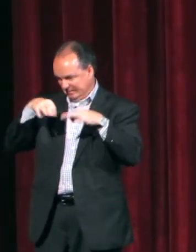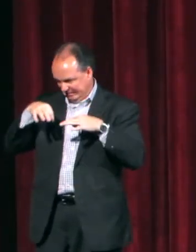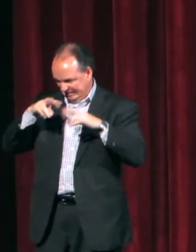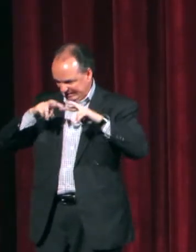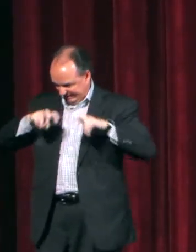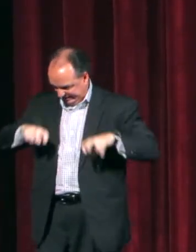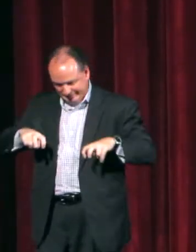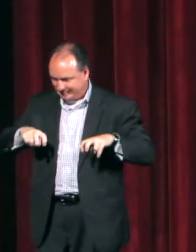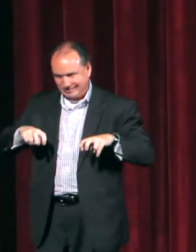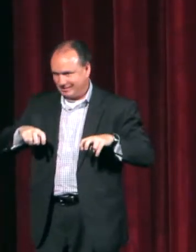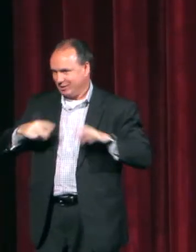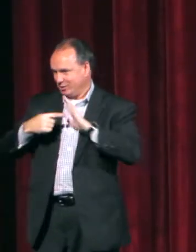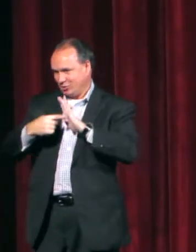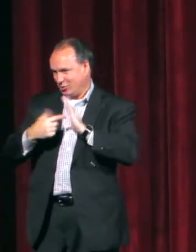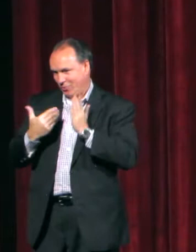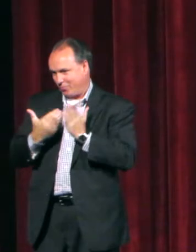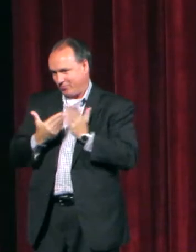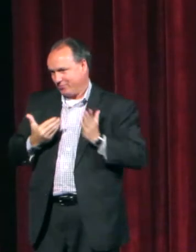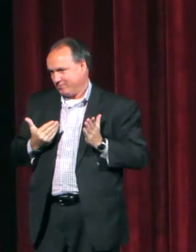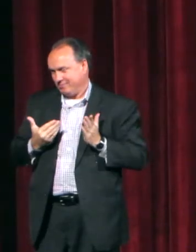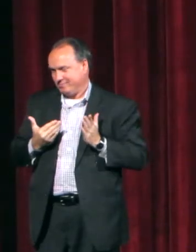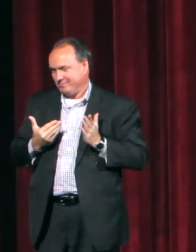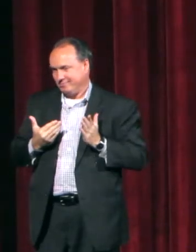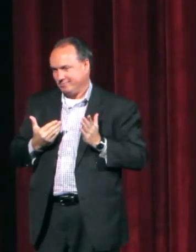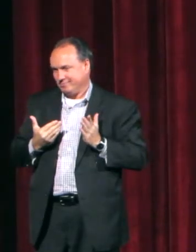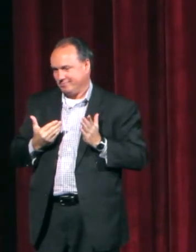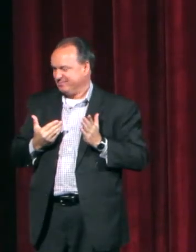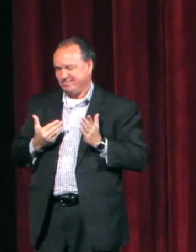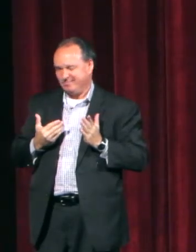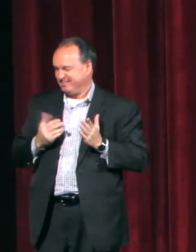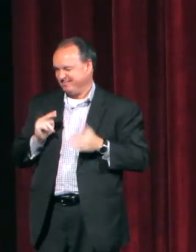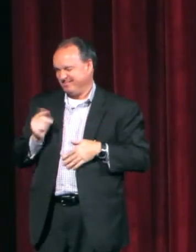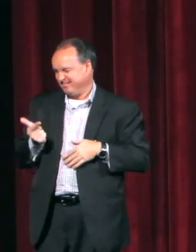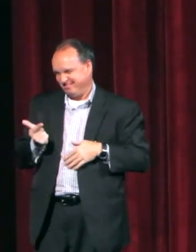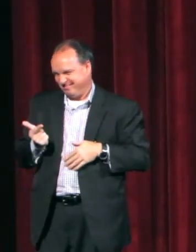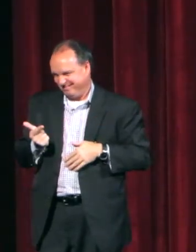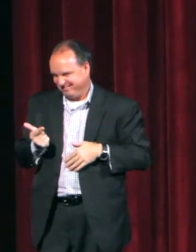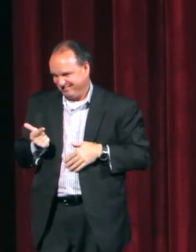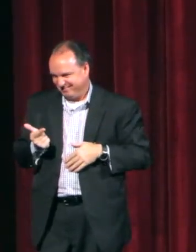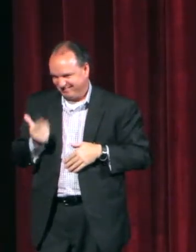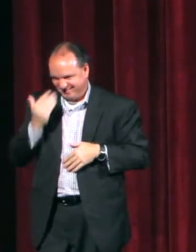through kind of shows that they didn't work out so well.